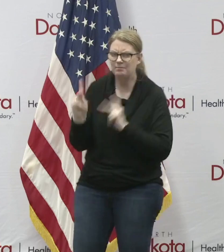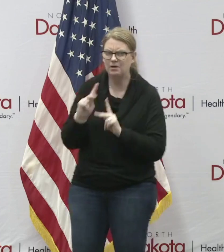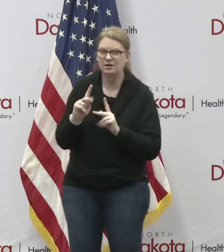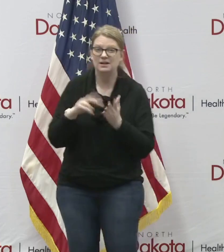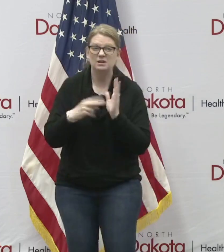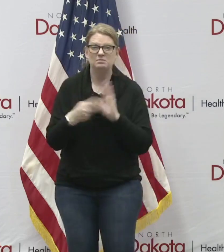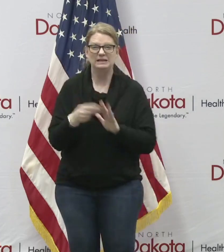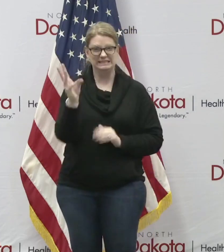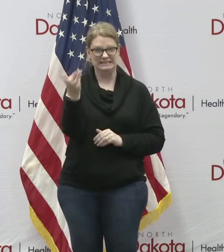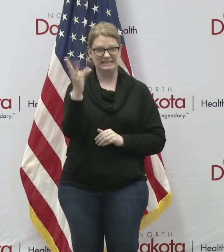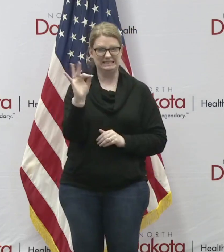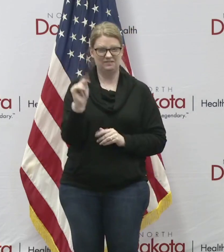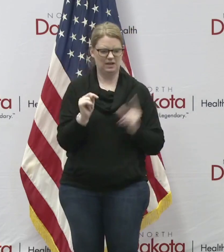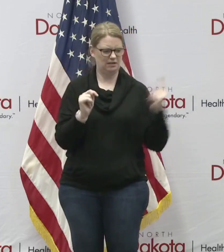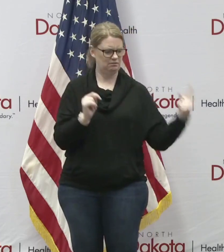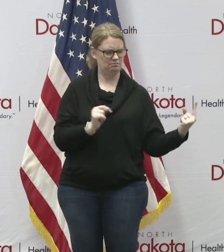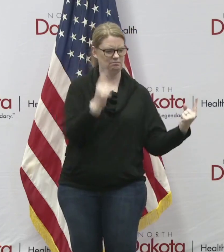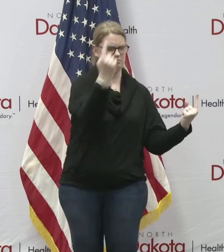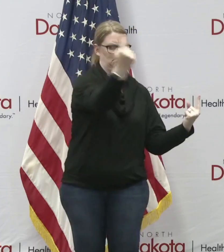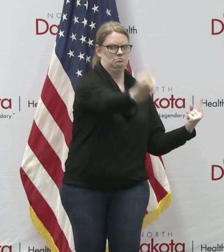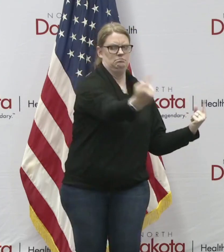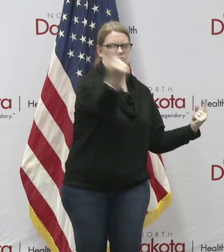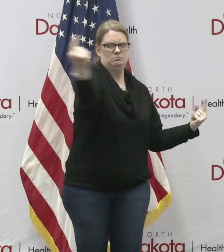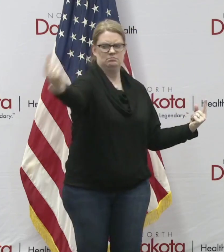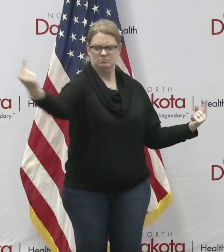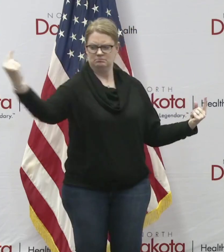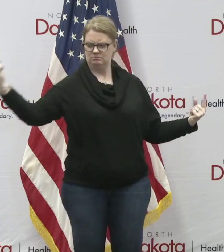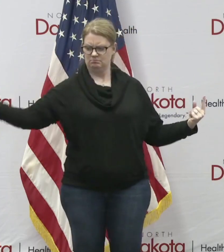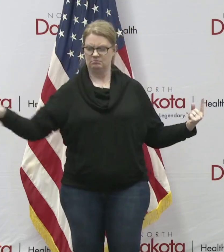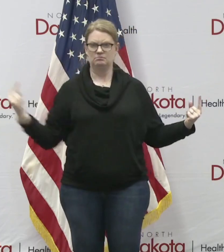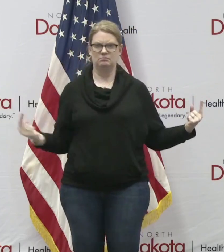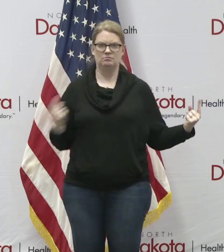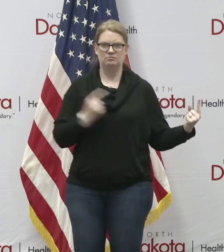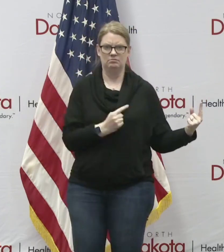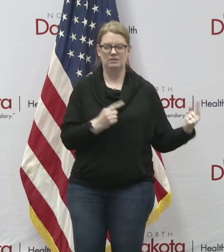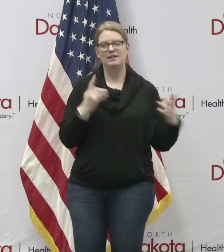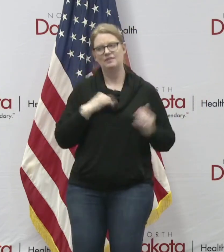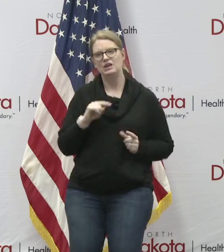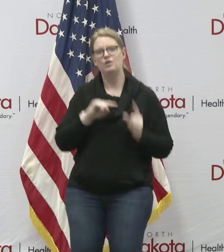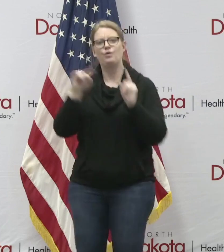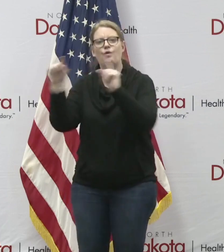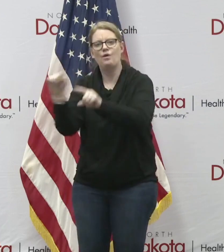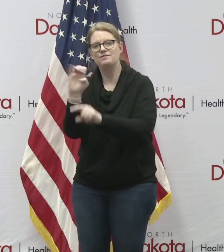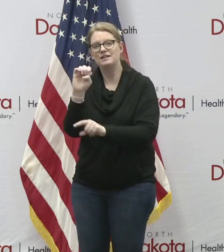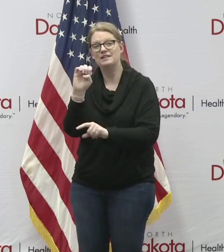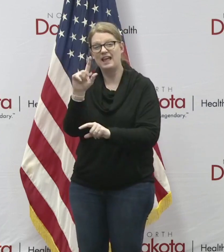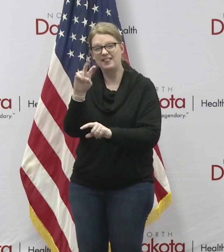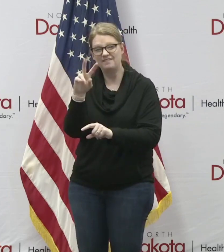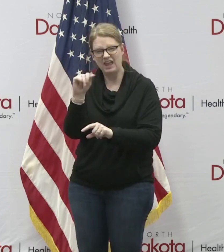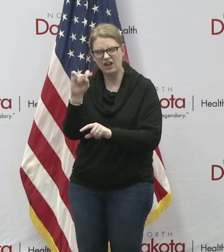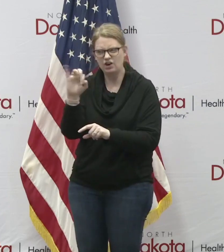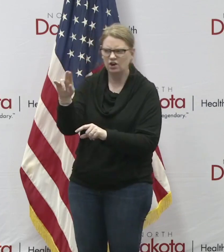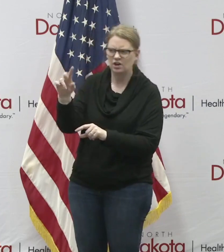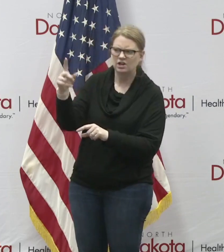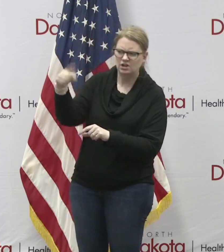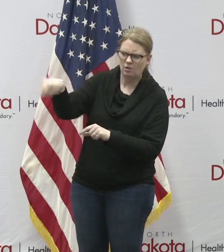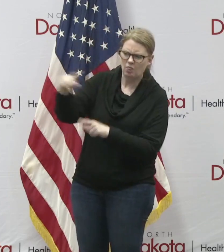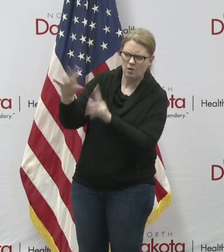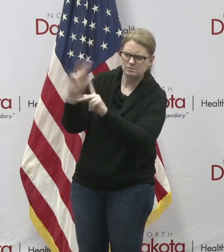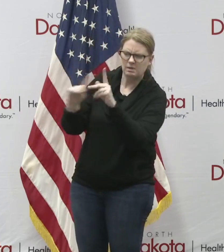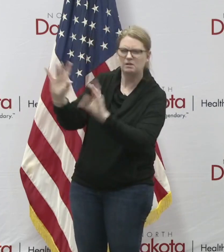feet apart. Or if you're having coffee at the Senex and then you head over to the elevator and talk to a different group of 8 or 9